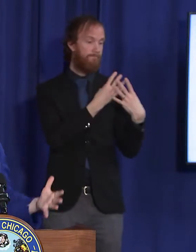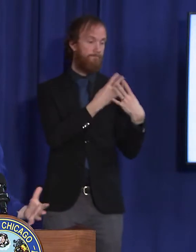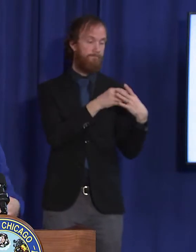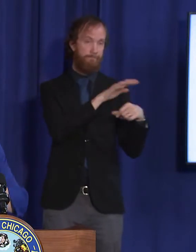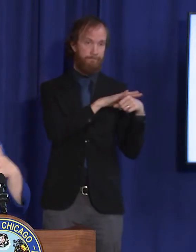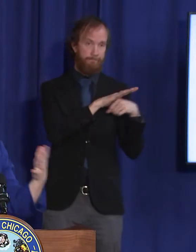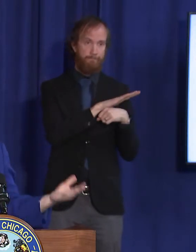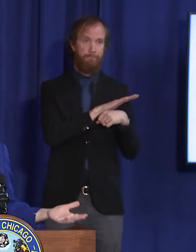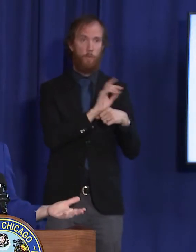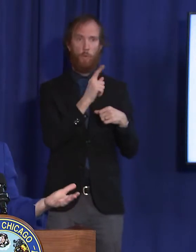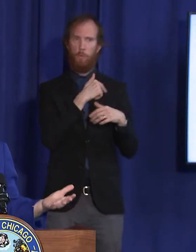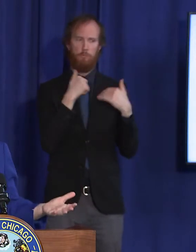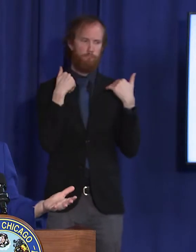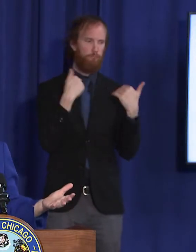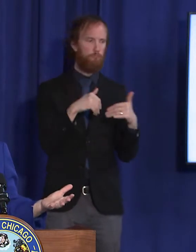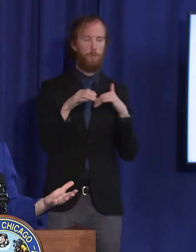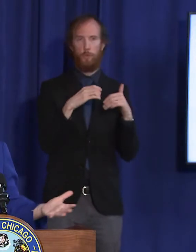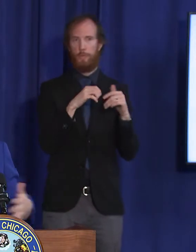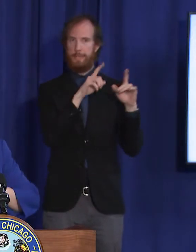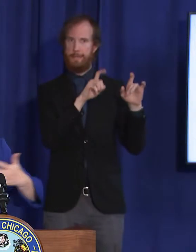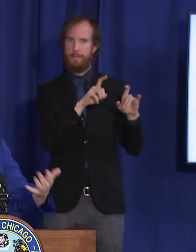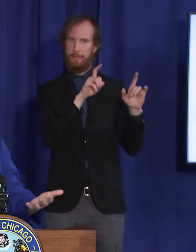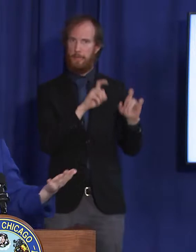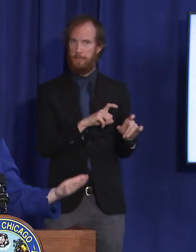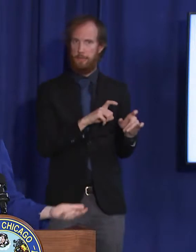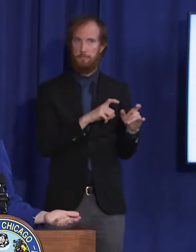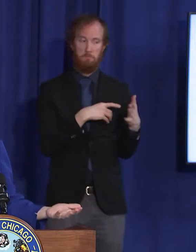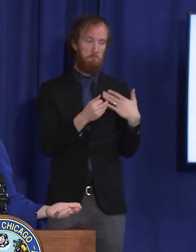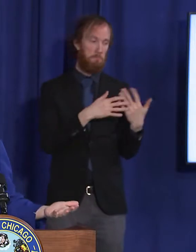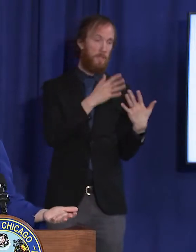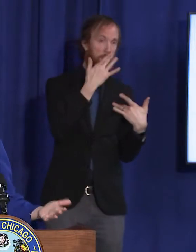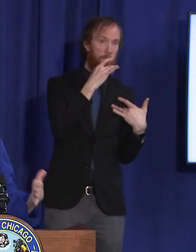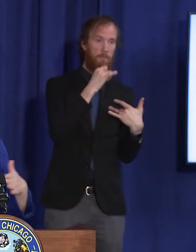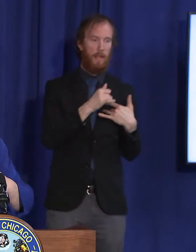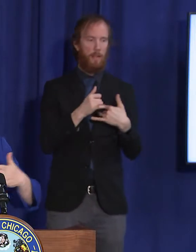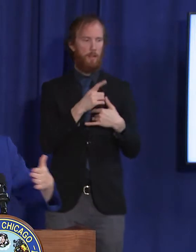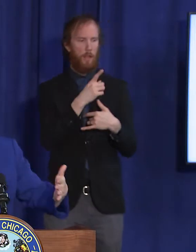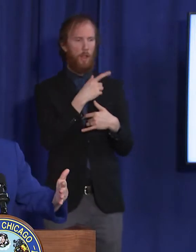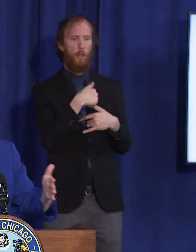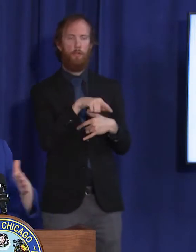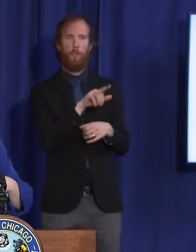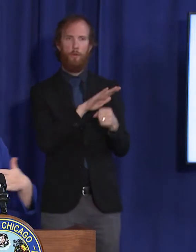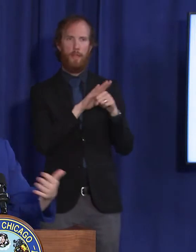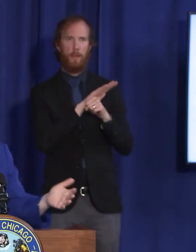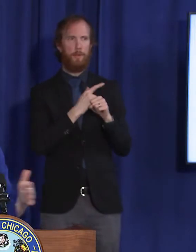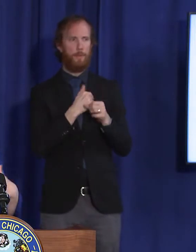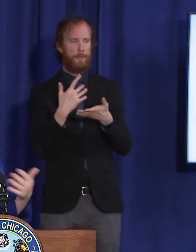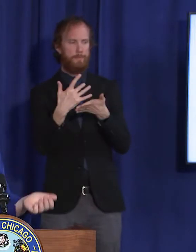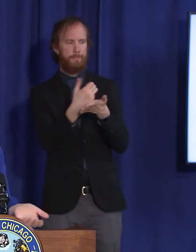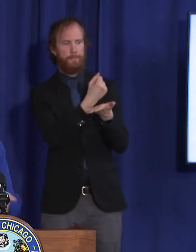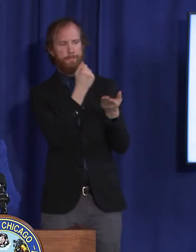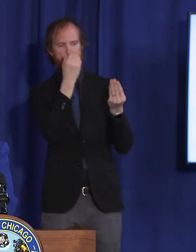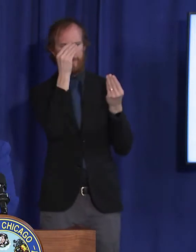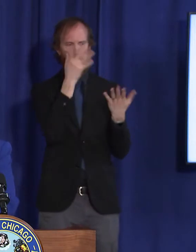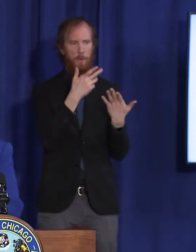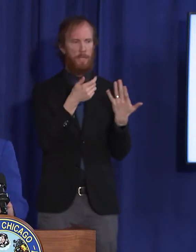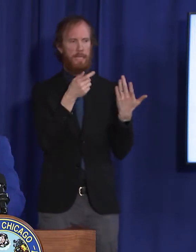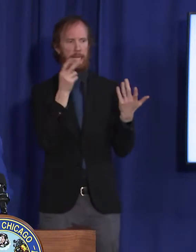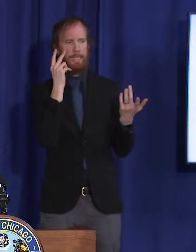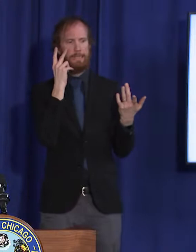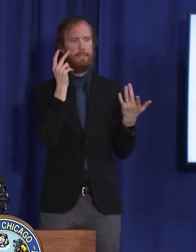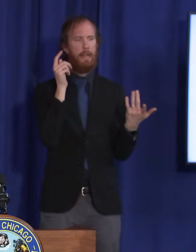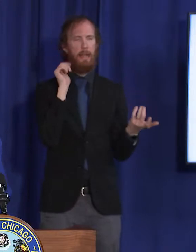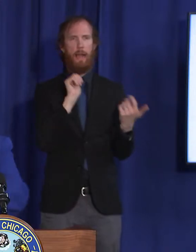continue to do testing regardless if folks have symptoms. Those actually serve as sites for us to see what's happening in the community. And